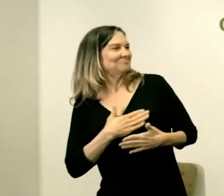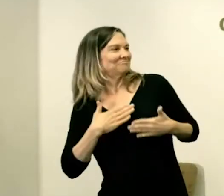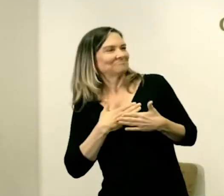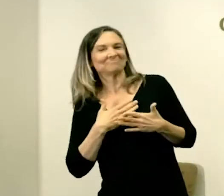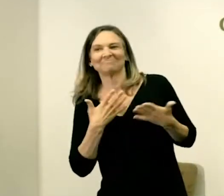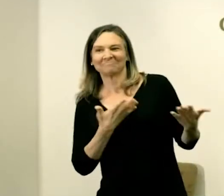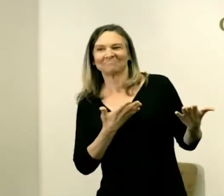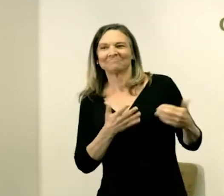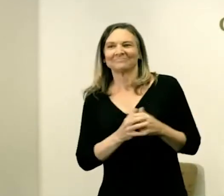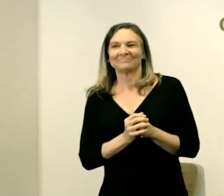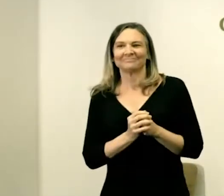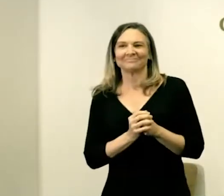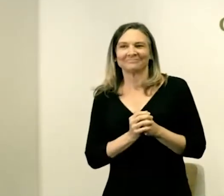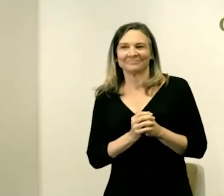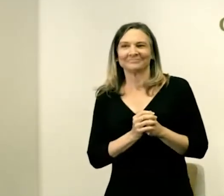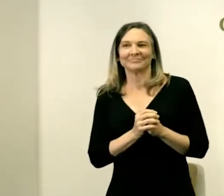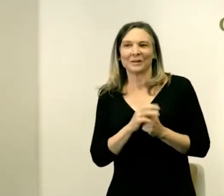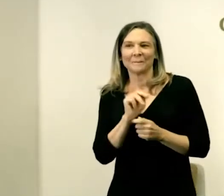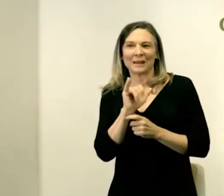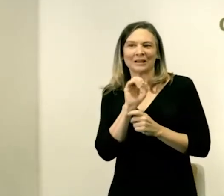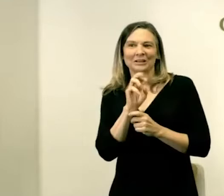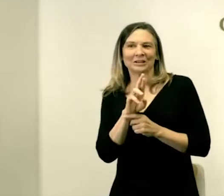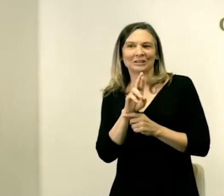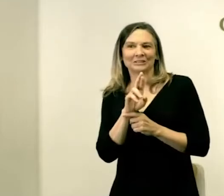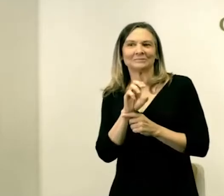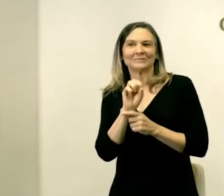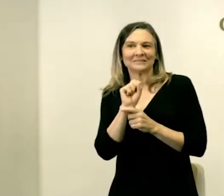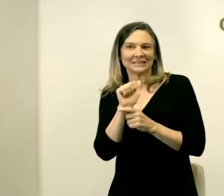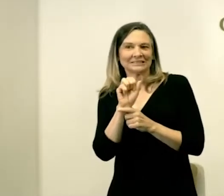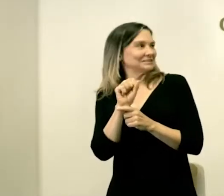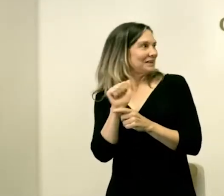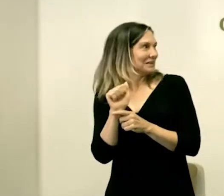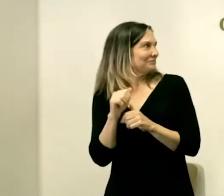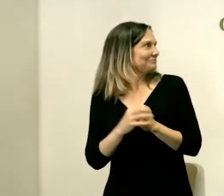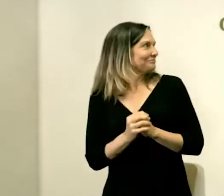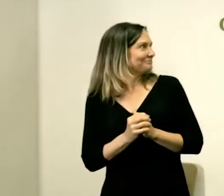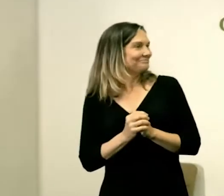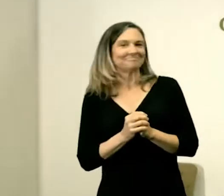mayor of the city of Santa Ana, Mayor Sarmiento.